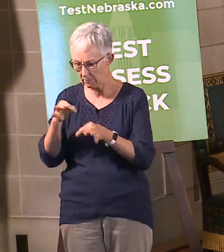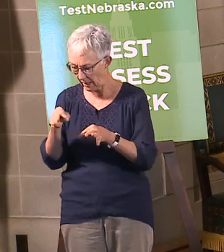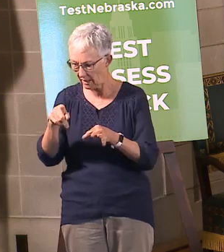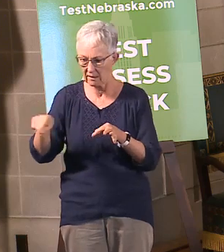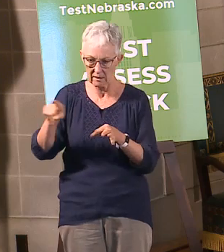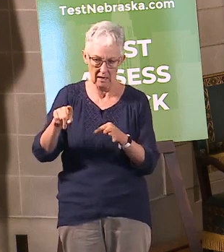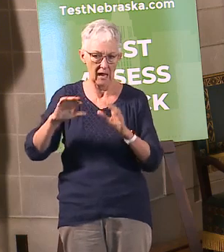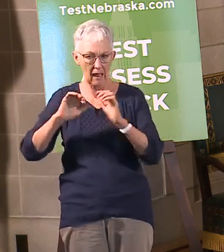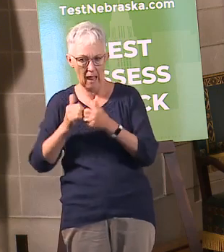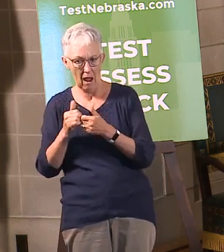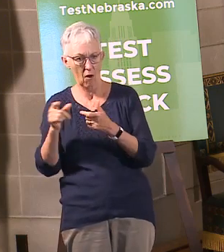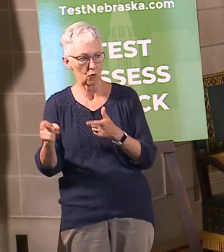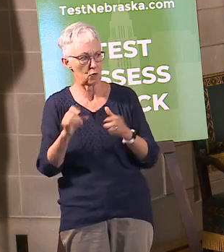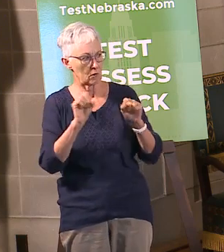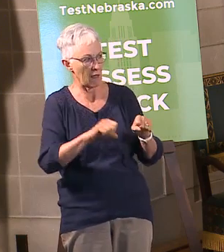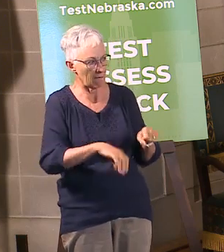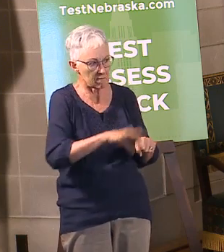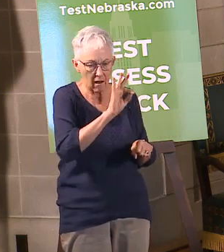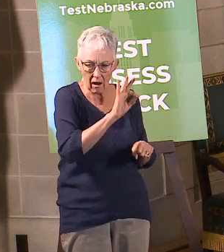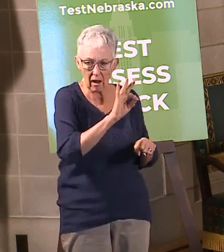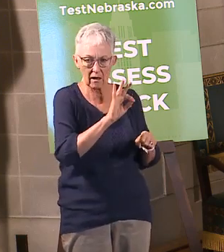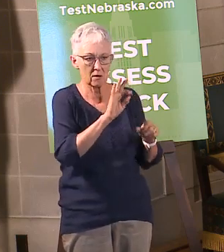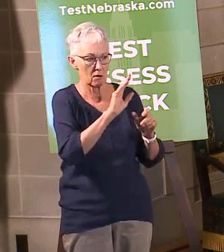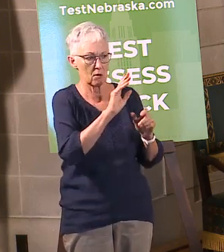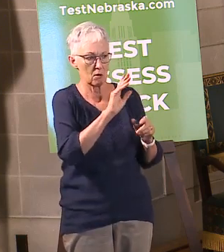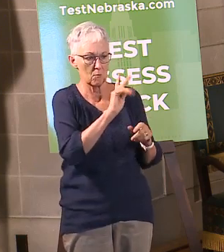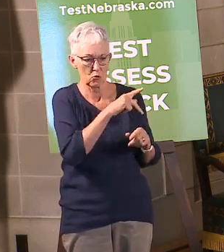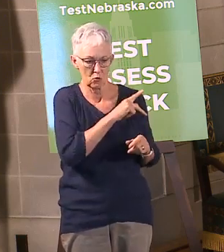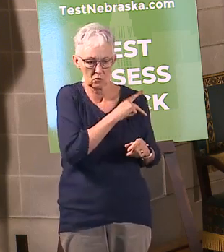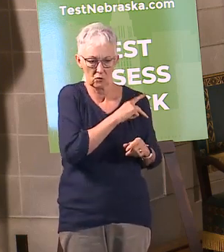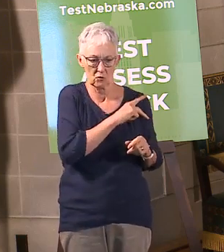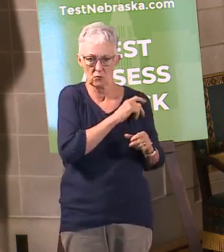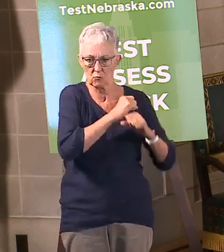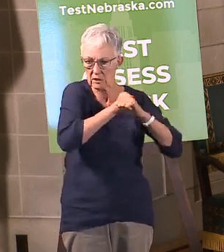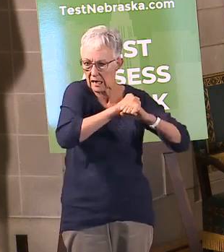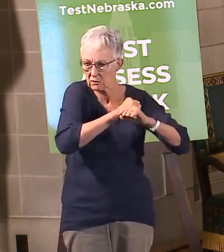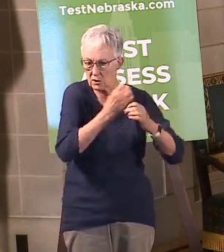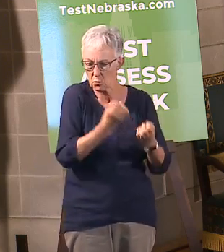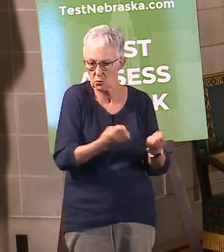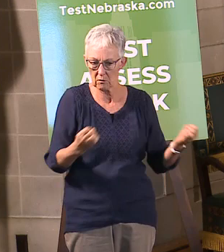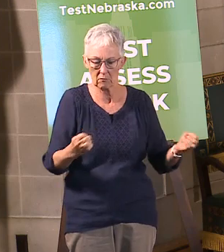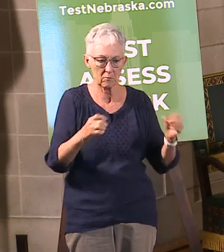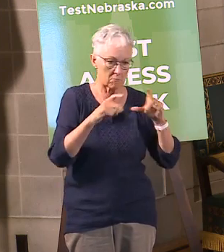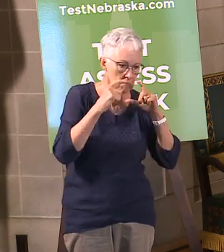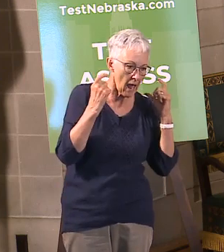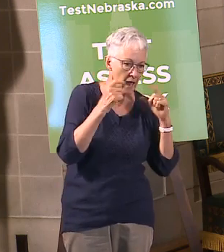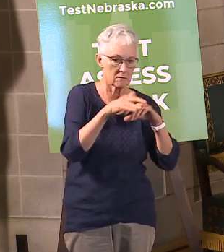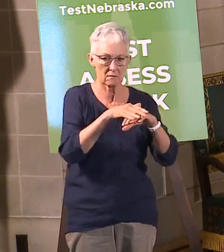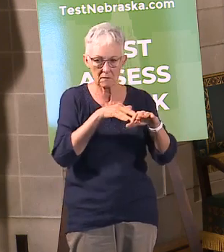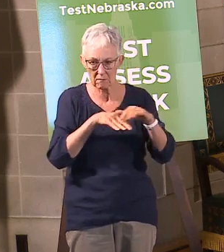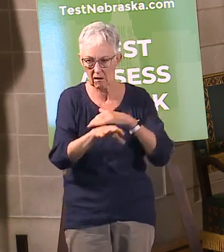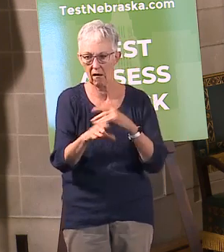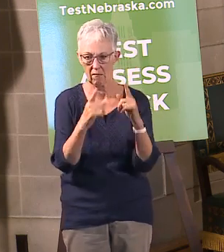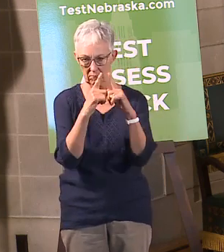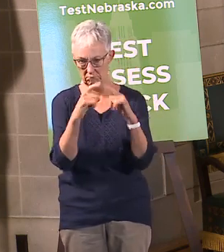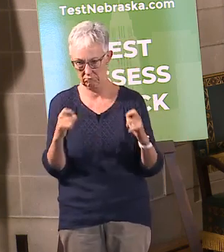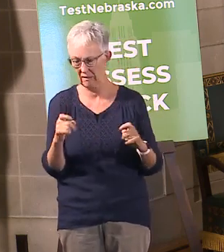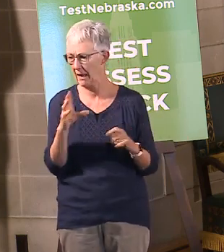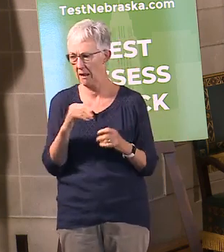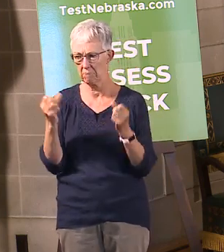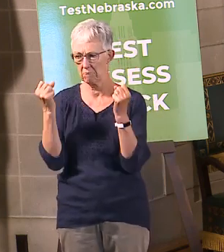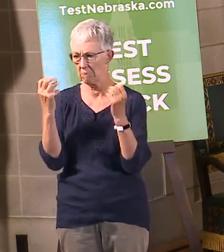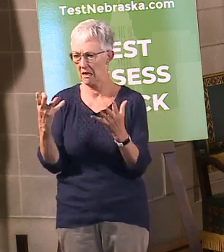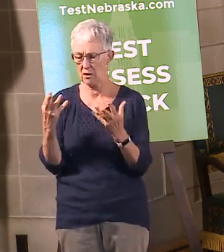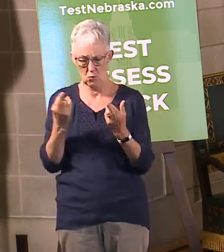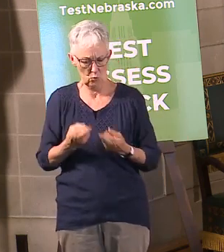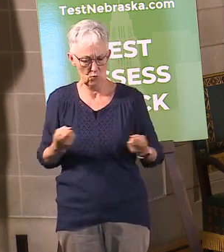It provides mental health resources for residents and staff. And it includes a number of other resources from the Centers